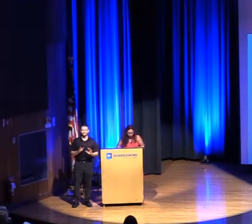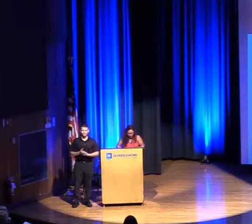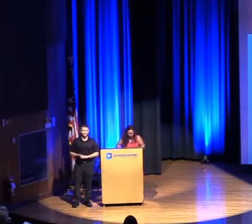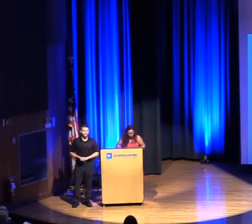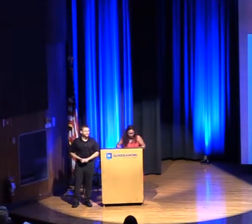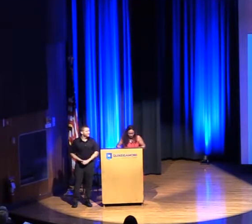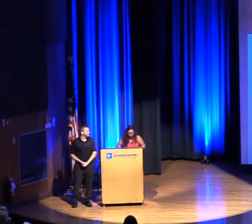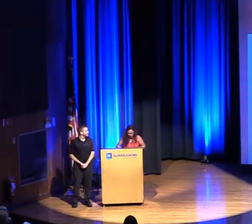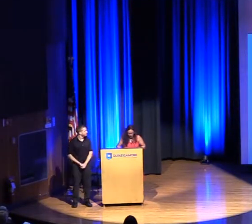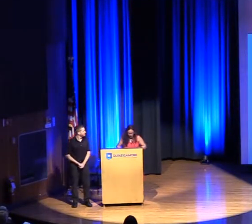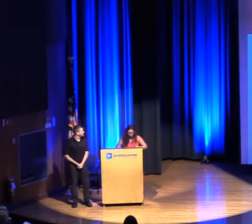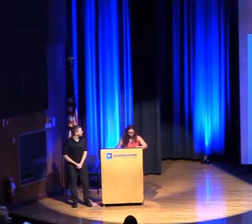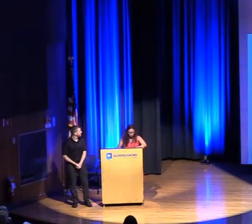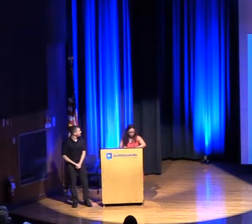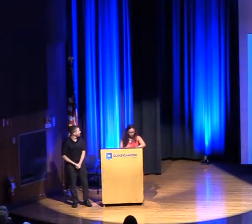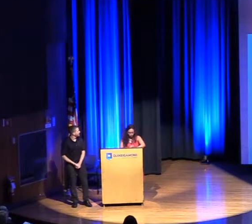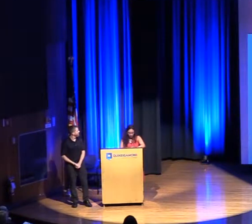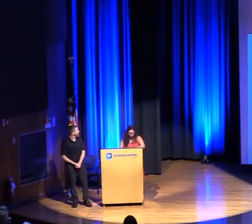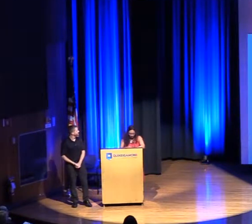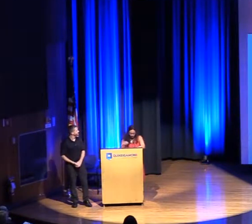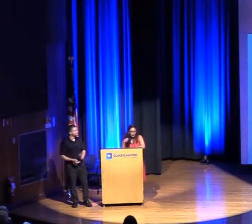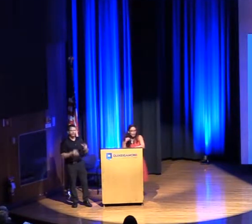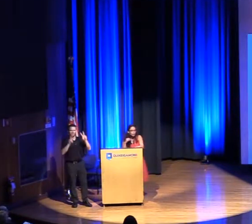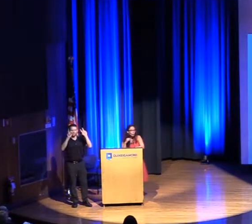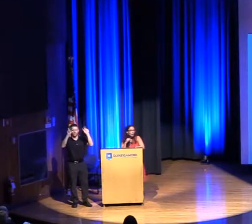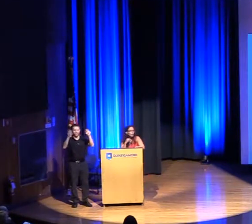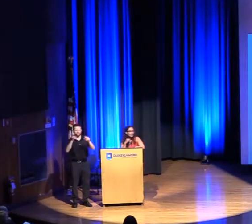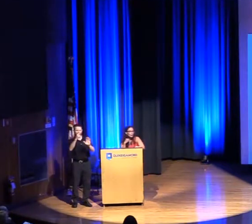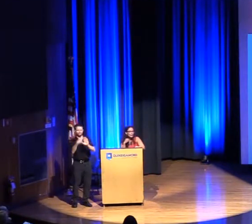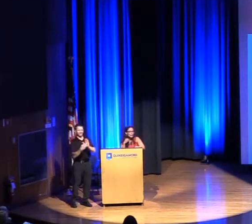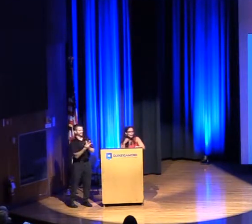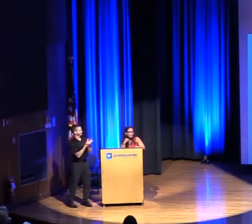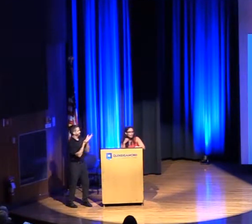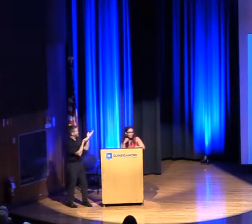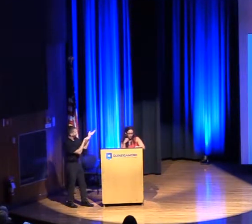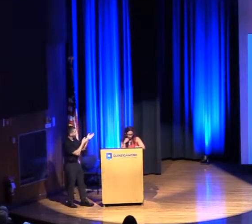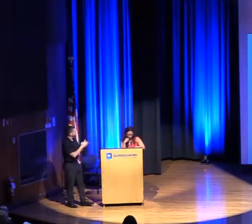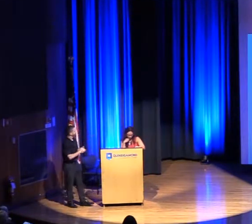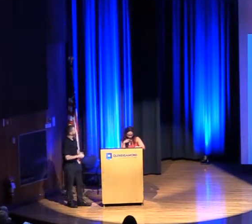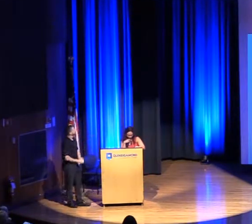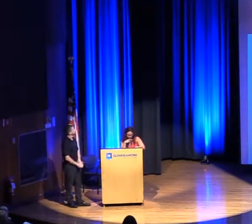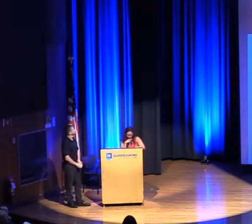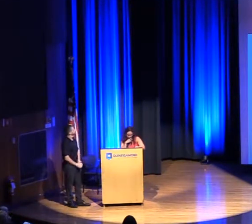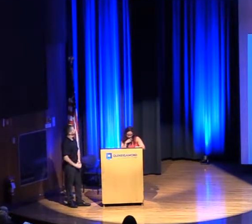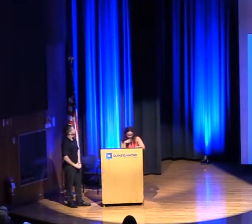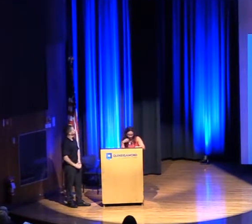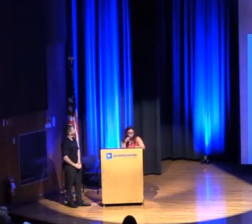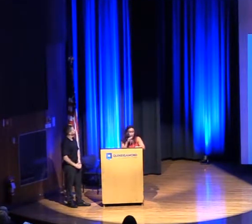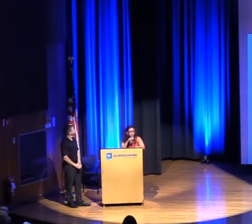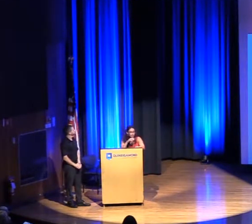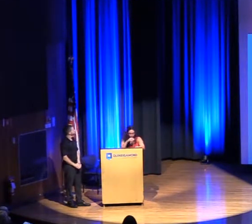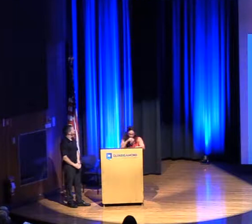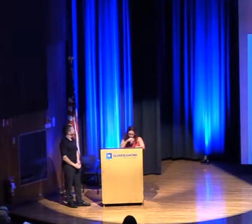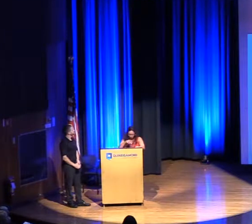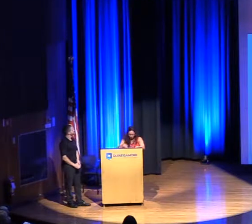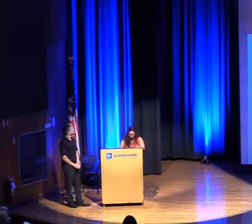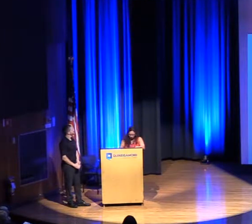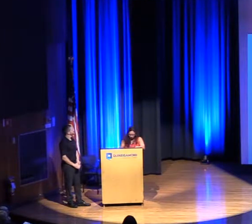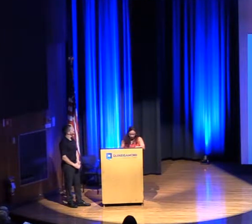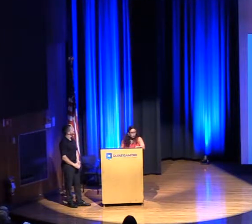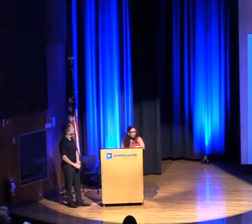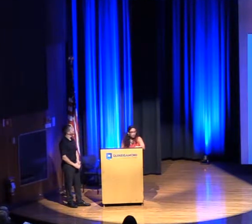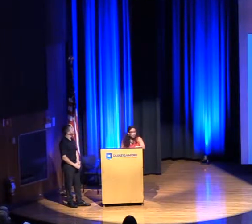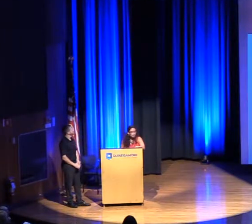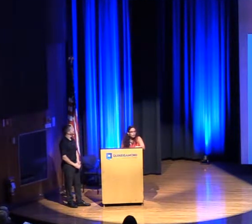So I love these two sayings: the fool speaks and the wise man listens. It takes 2 years to learn to talk